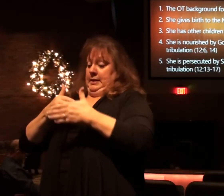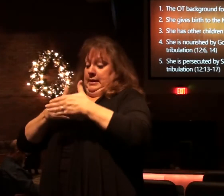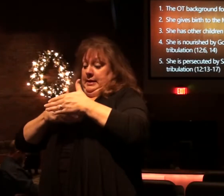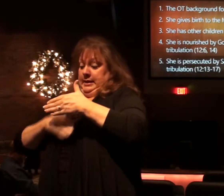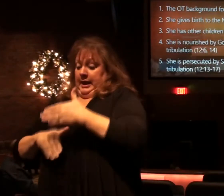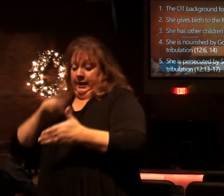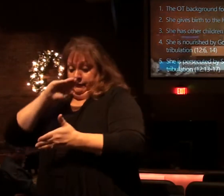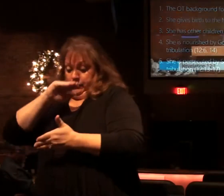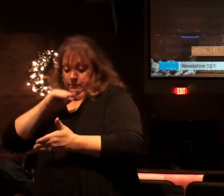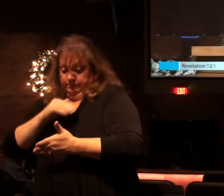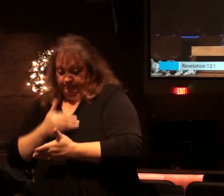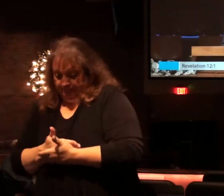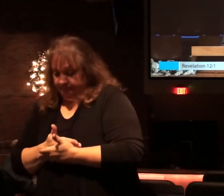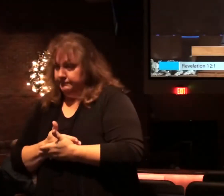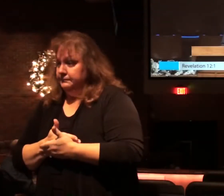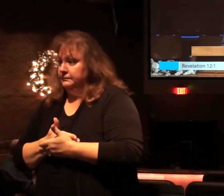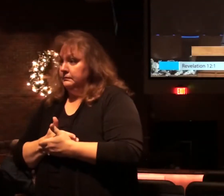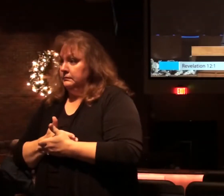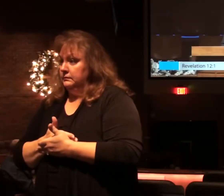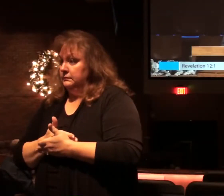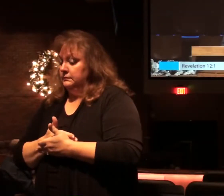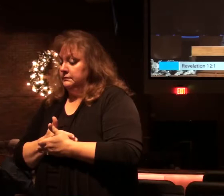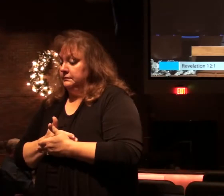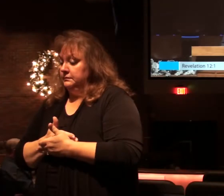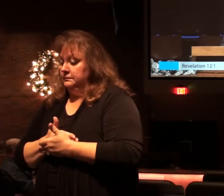she was in pain with.